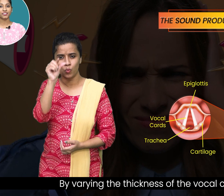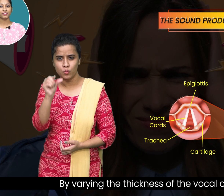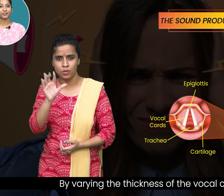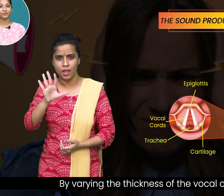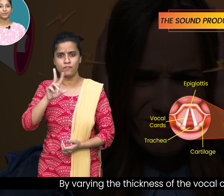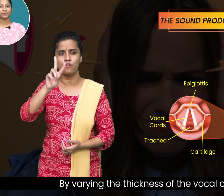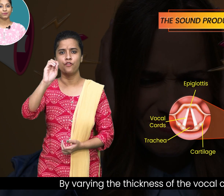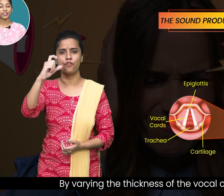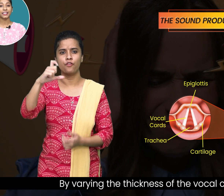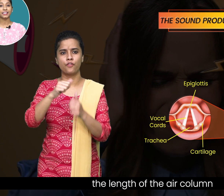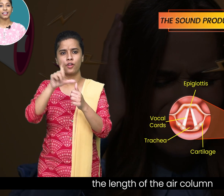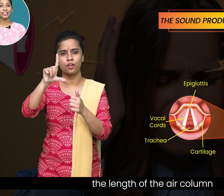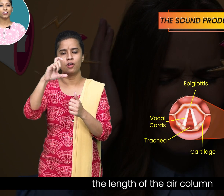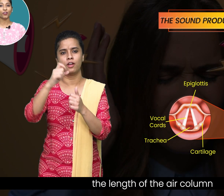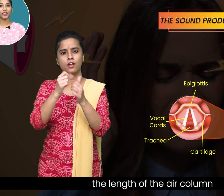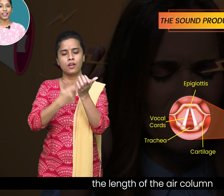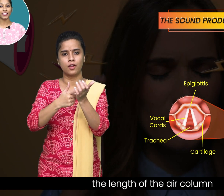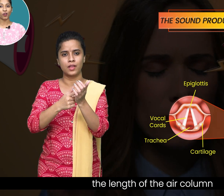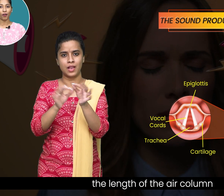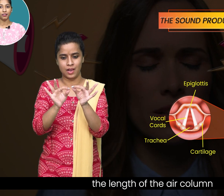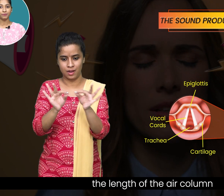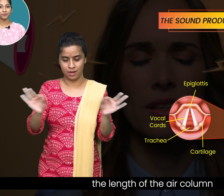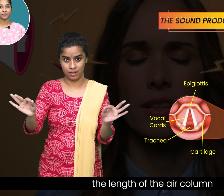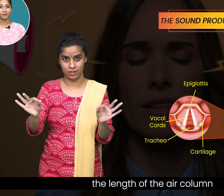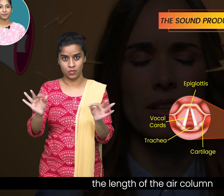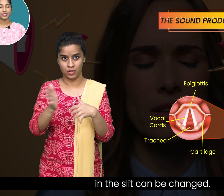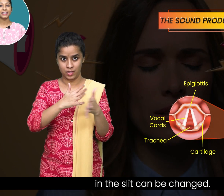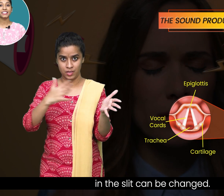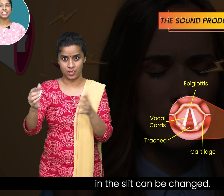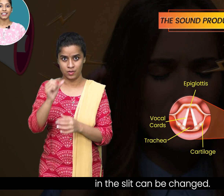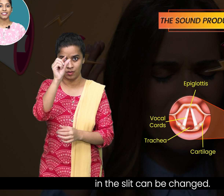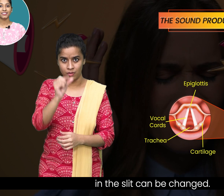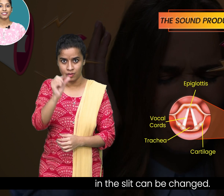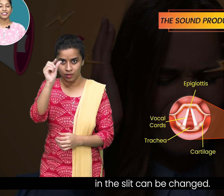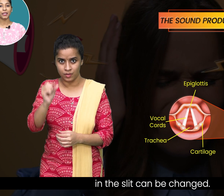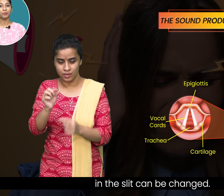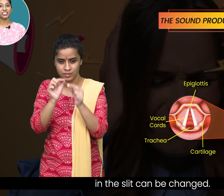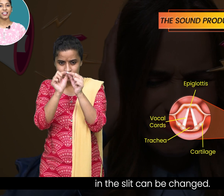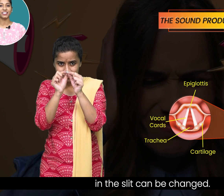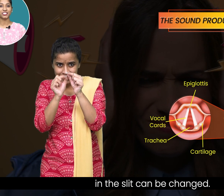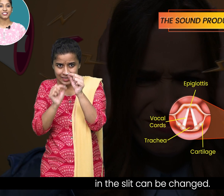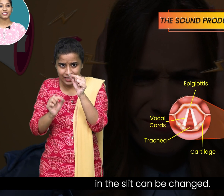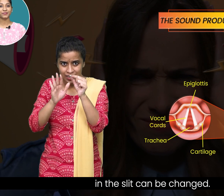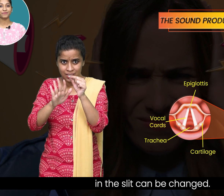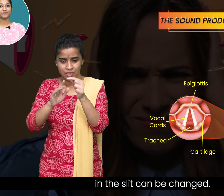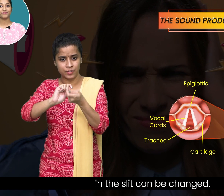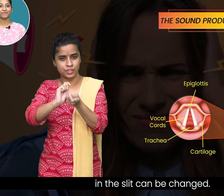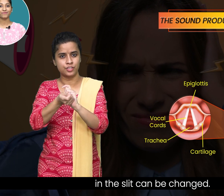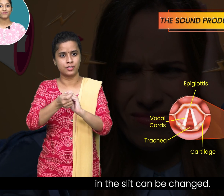cords, the length of the air column in the slit can be changed.